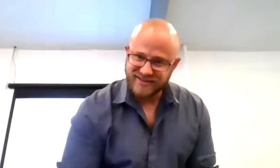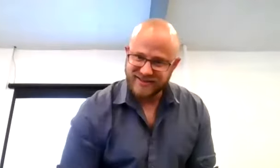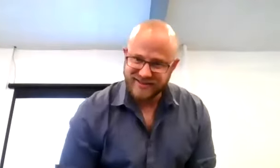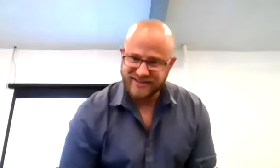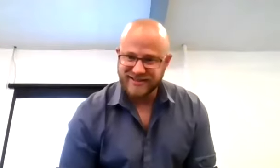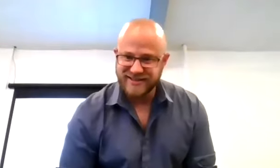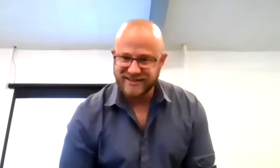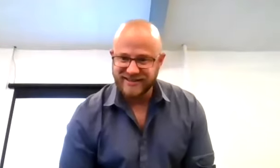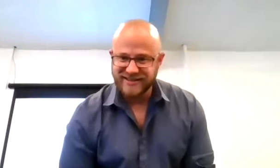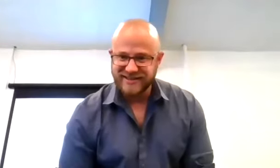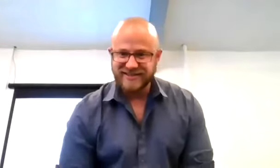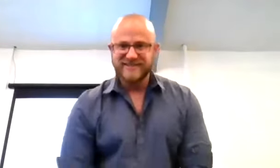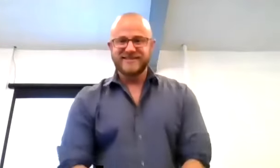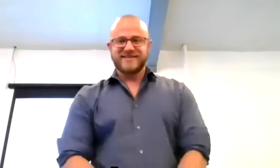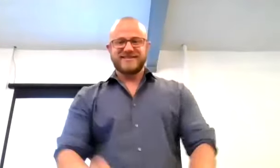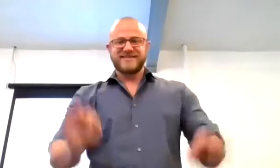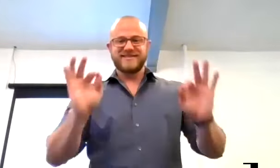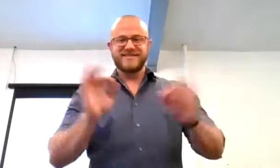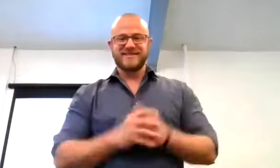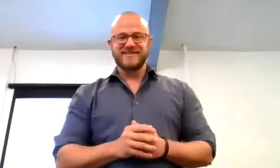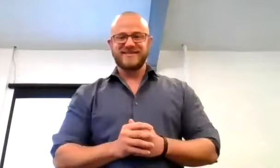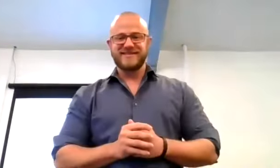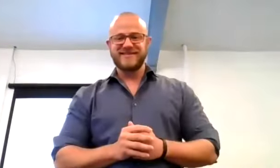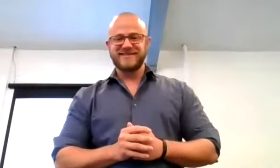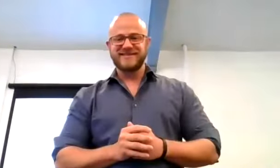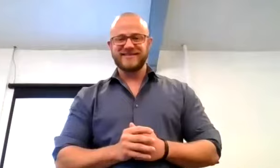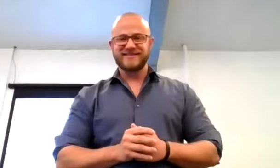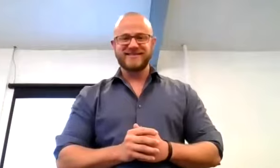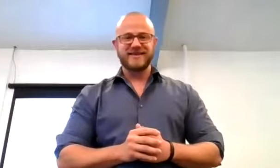it. That's the sign there, yeah.